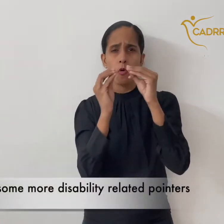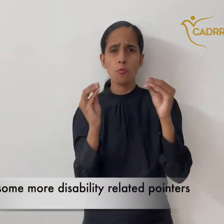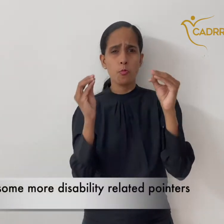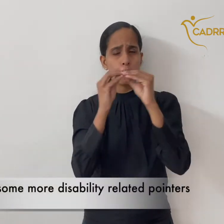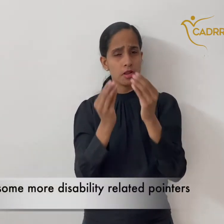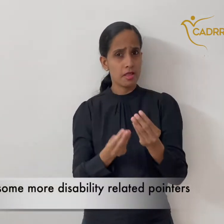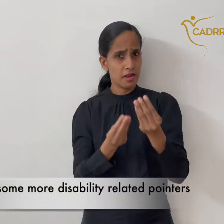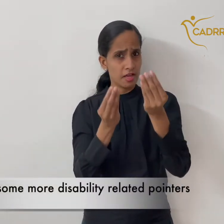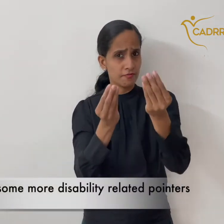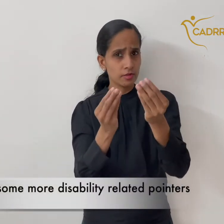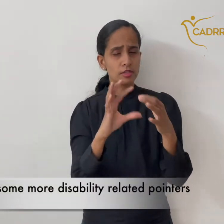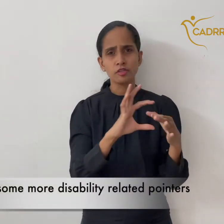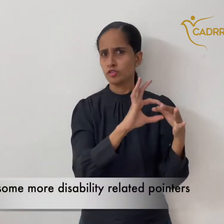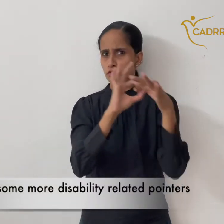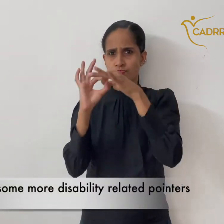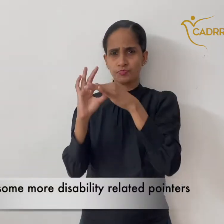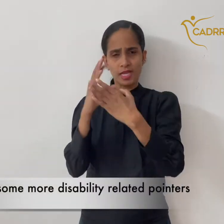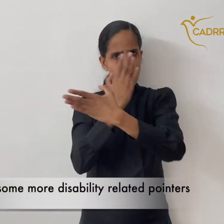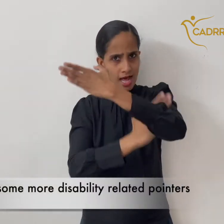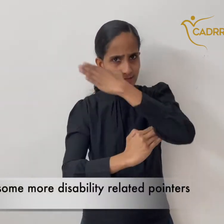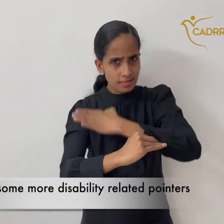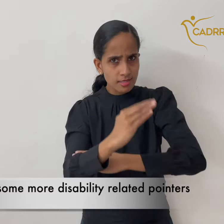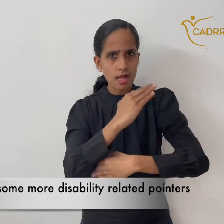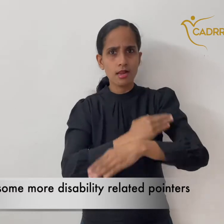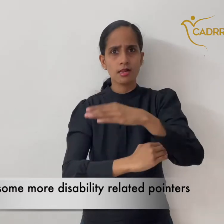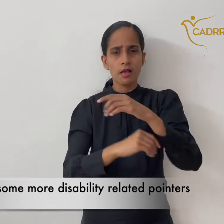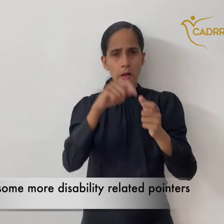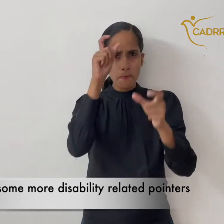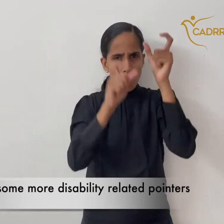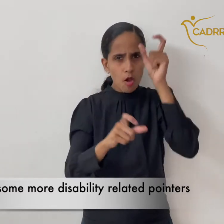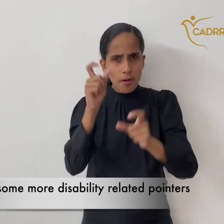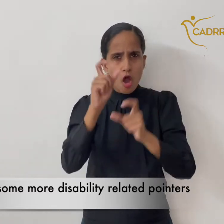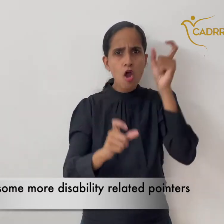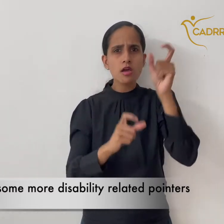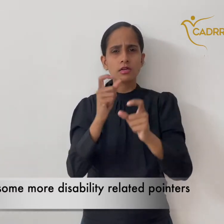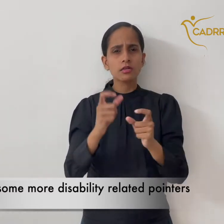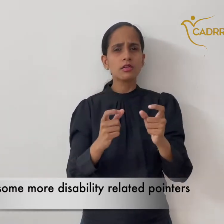Let's look at some more disability-related pointers.